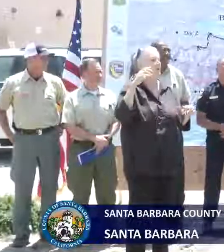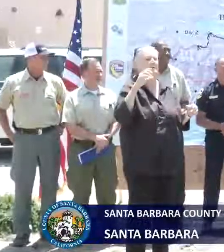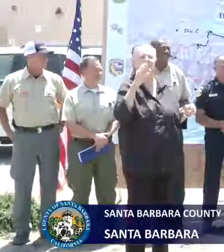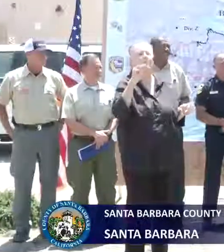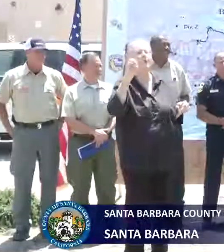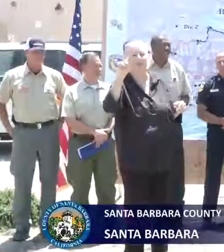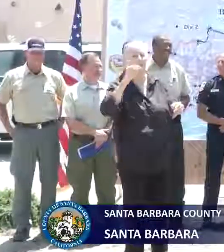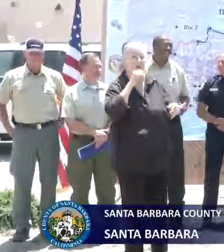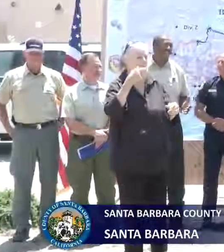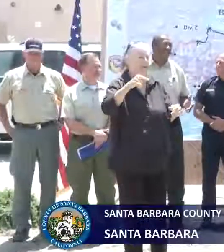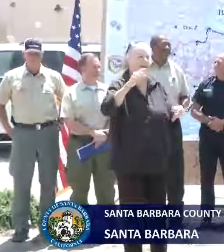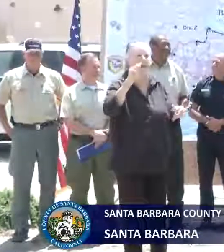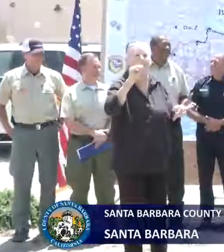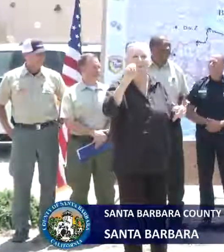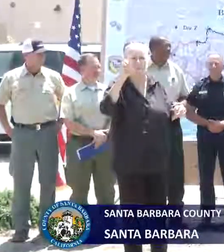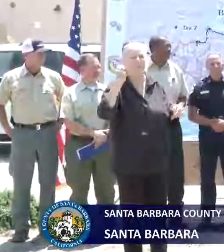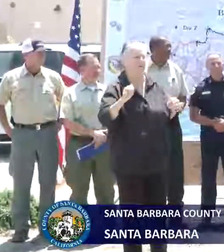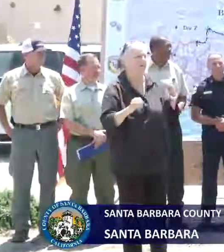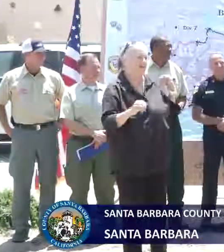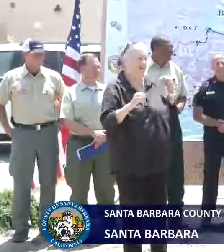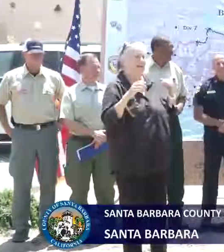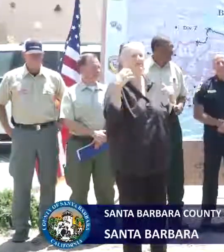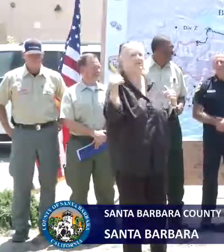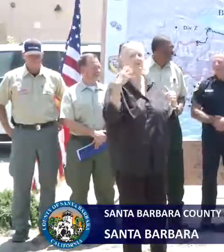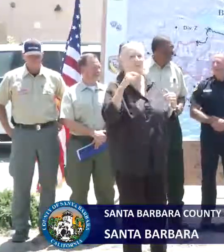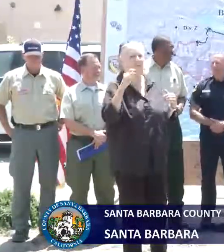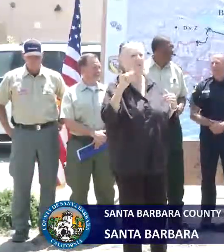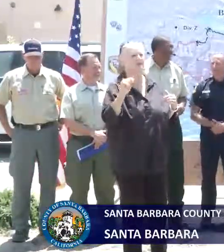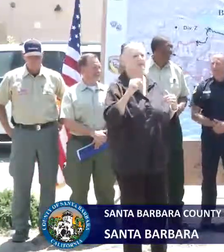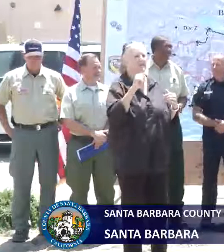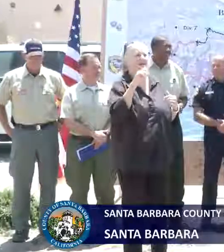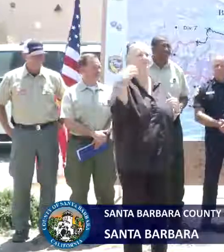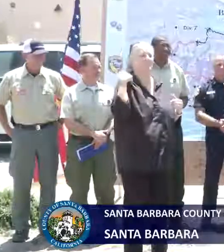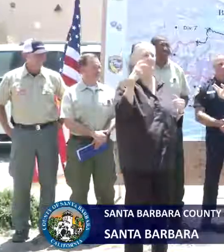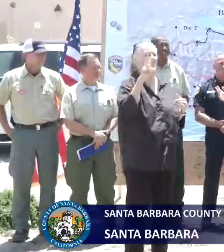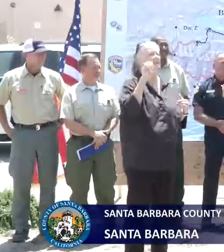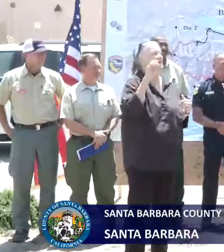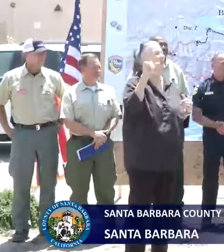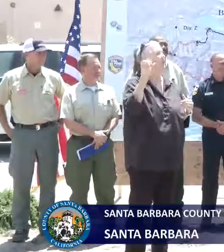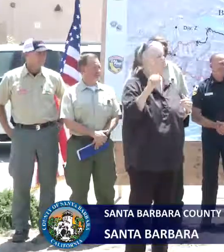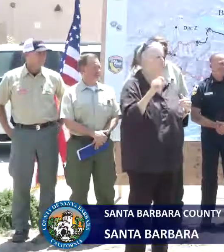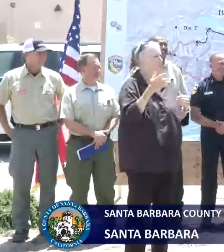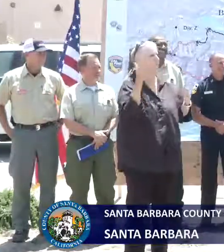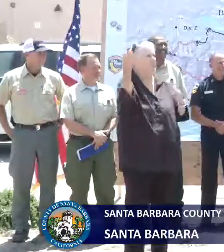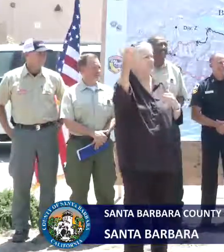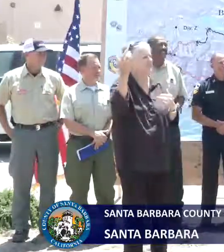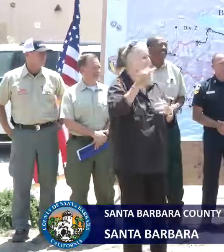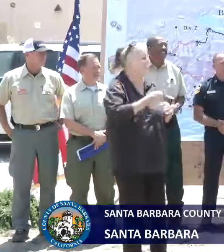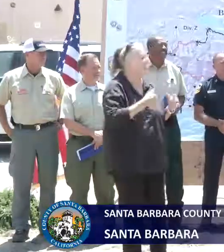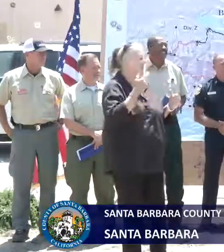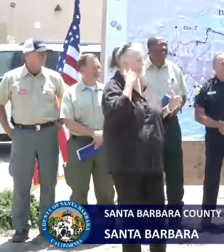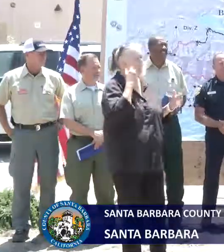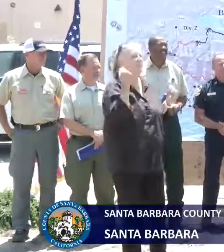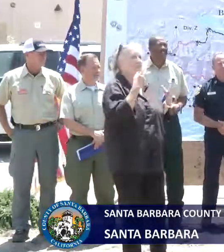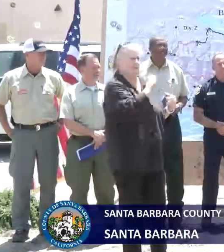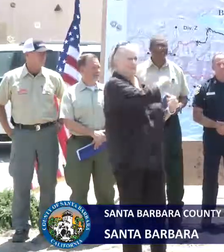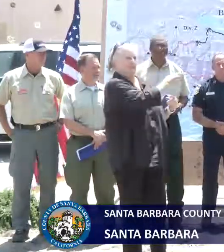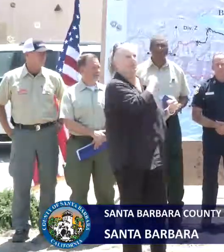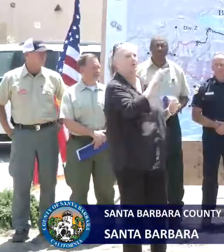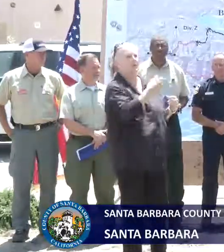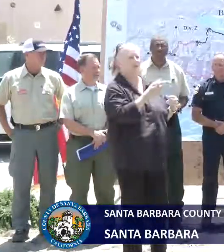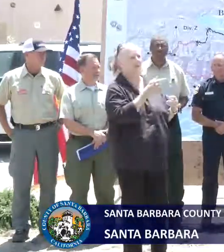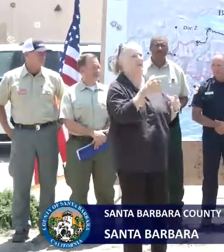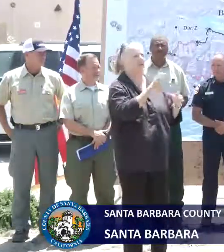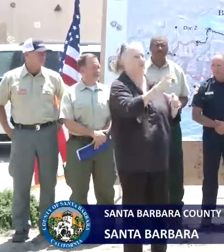sorry. Chief Pimlott, Chief Fontillo for presenting today. I believe many of you will be available for